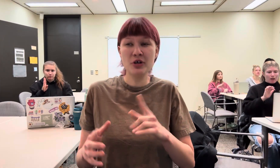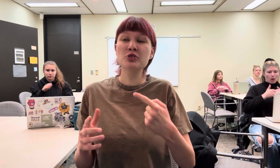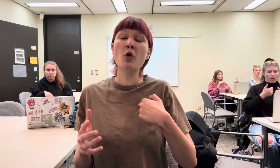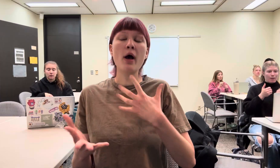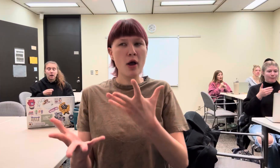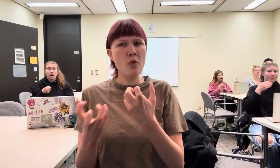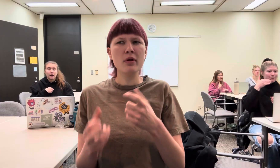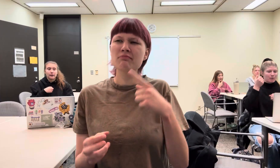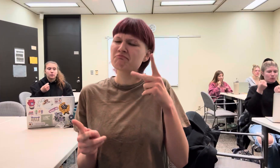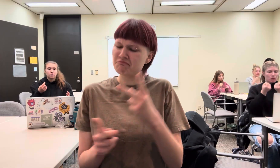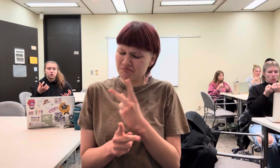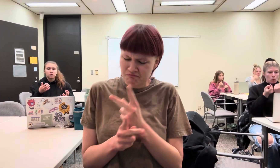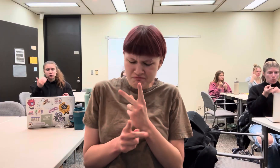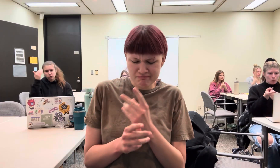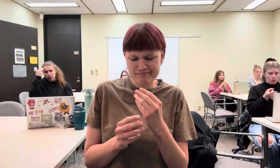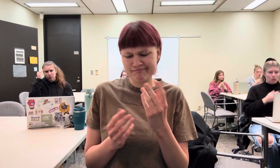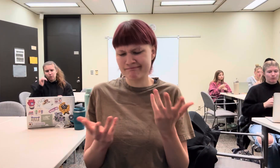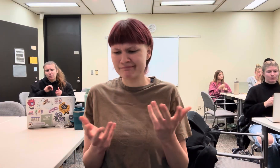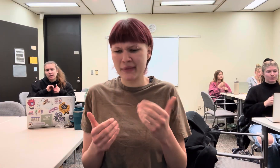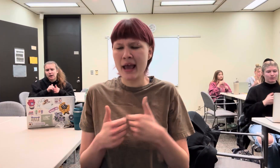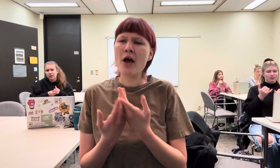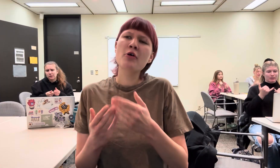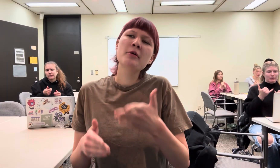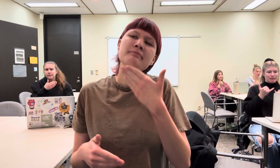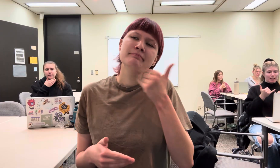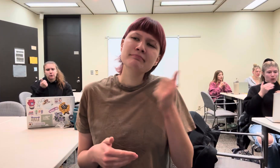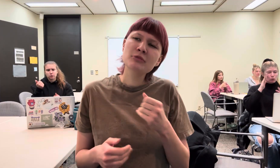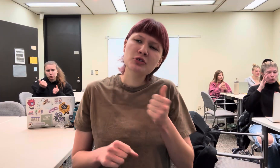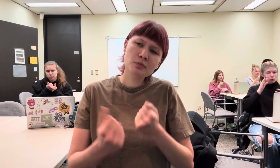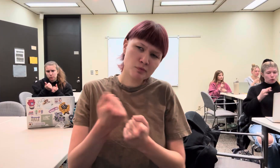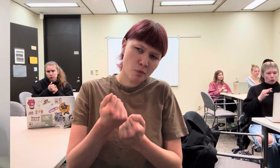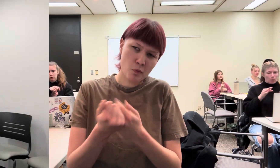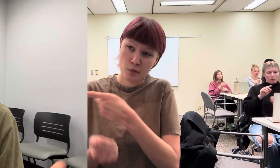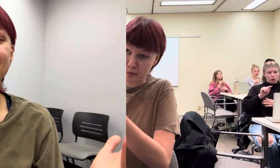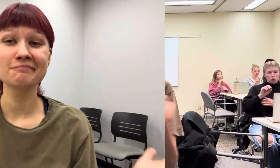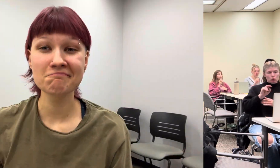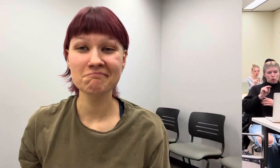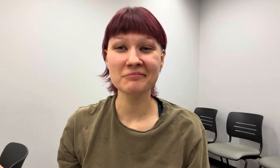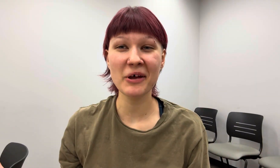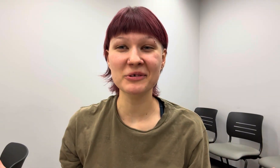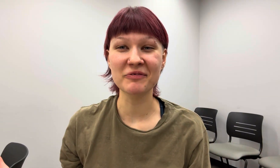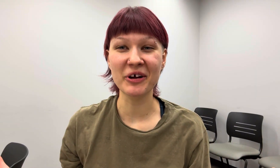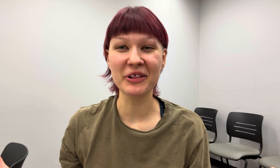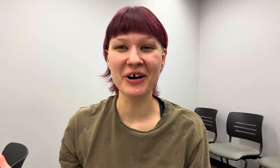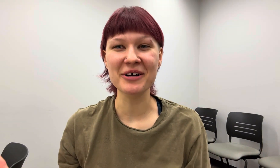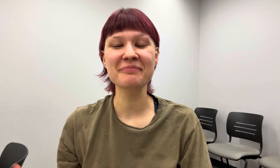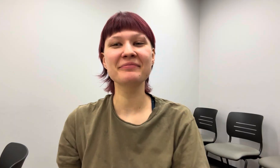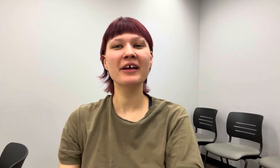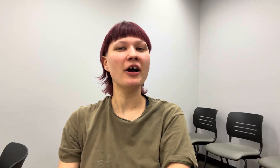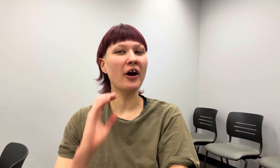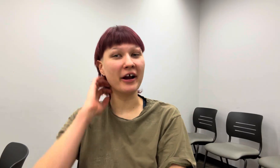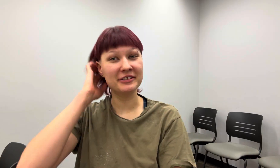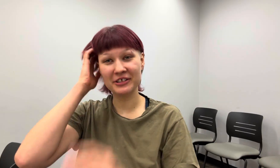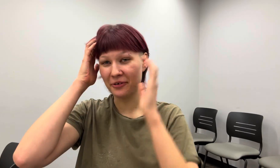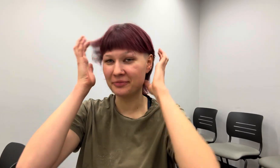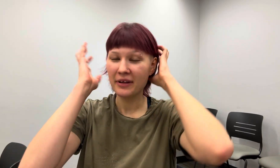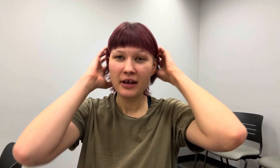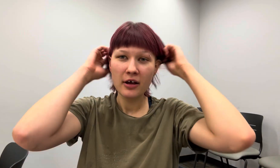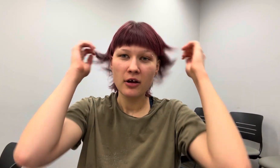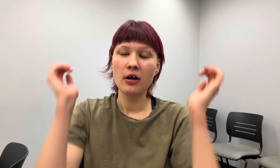you. So today we're going to determine tone of nonfiction text by evaluating the fact. That wasn't very long. All right, so